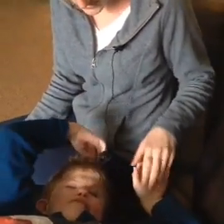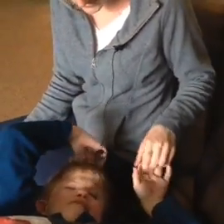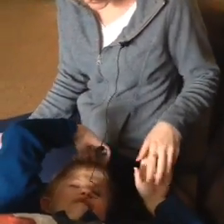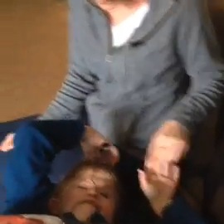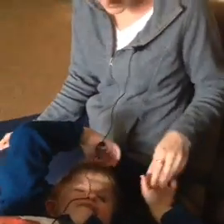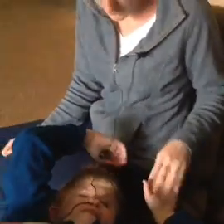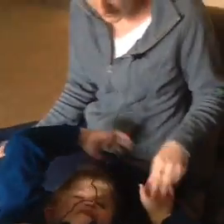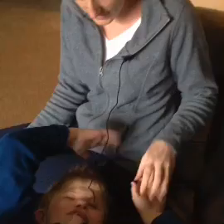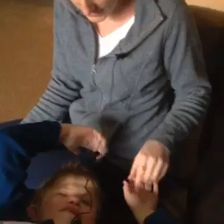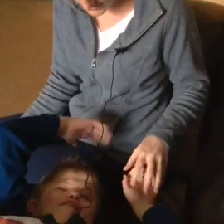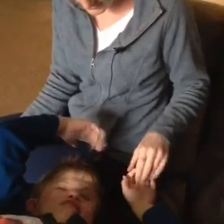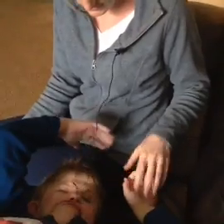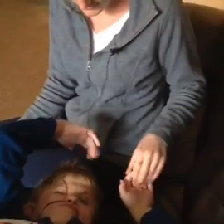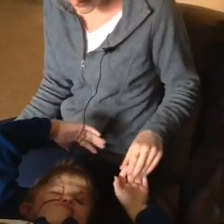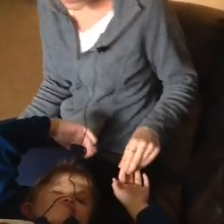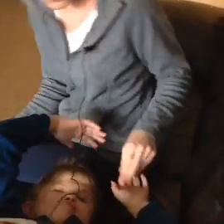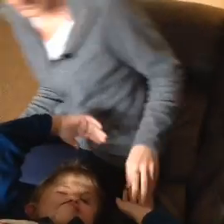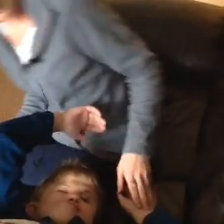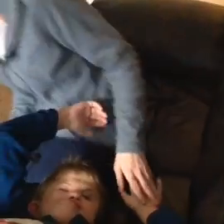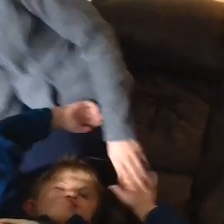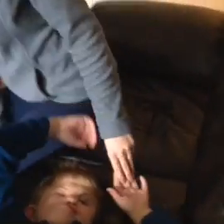Can you say bye? All right.